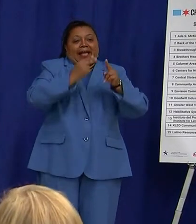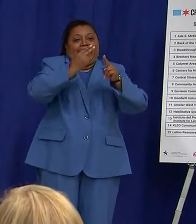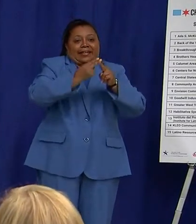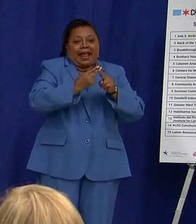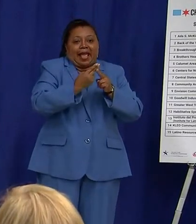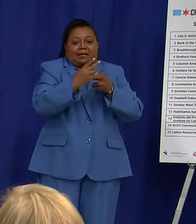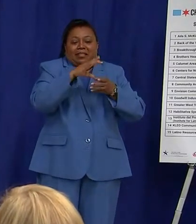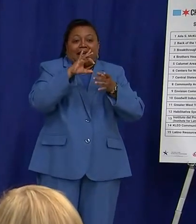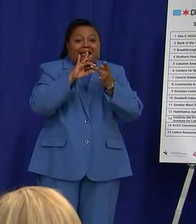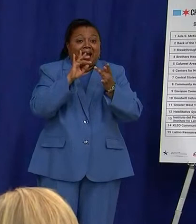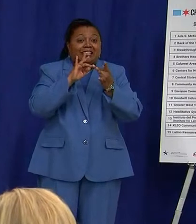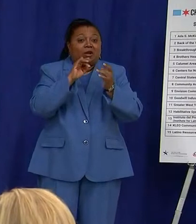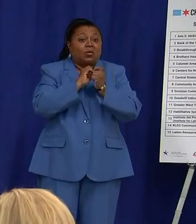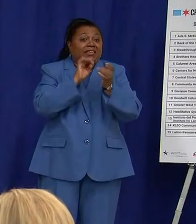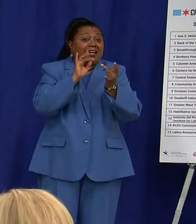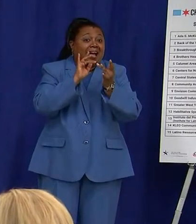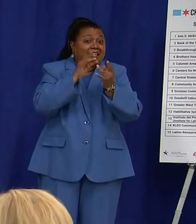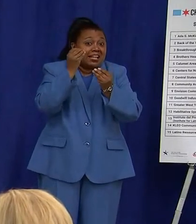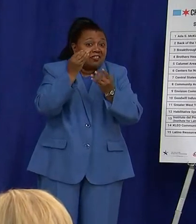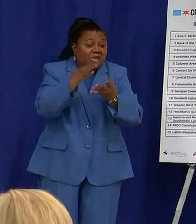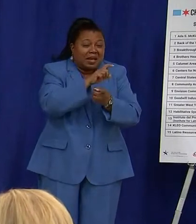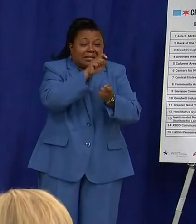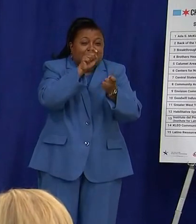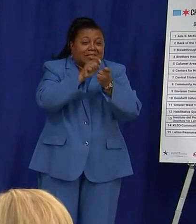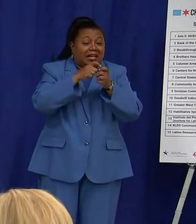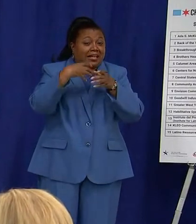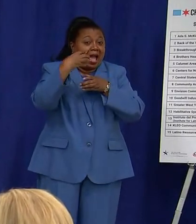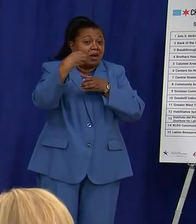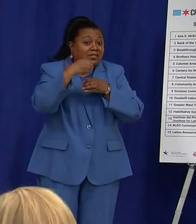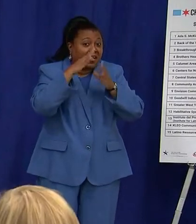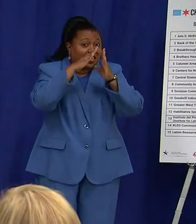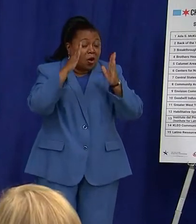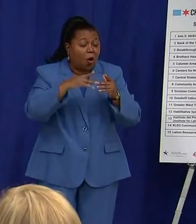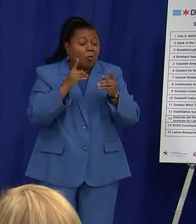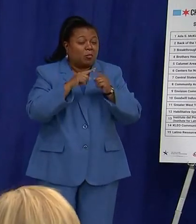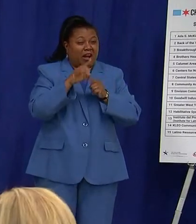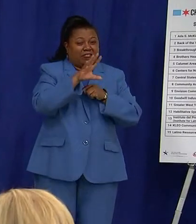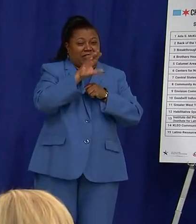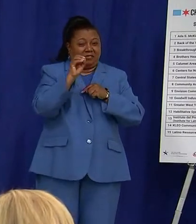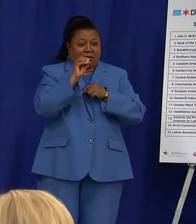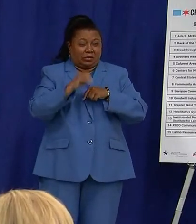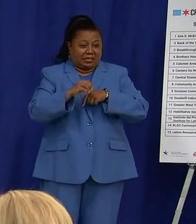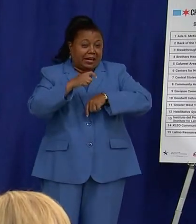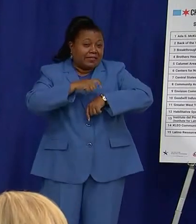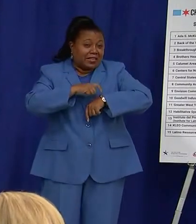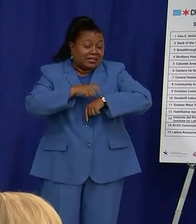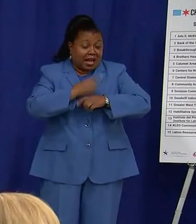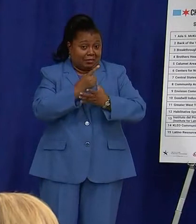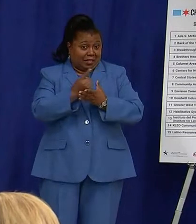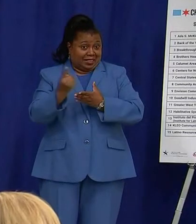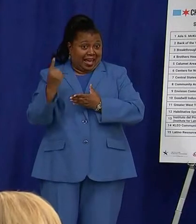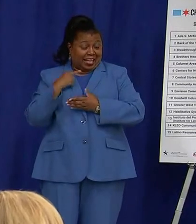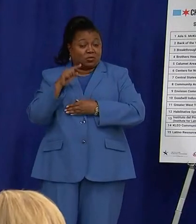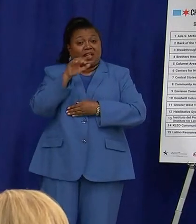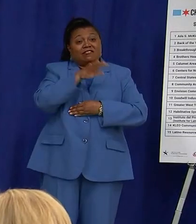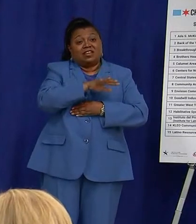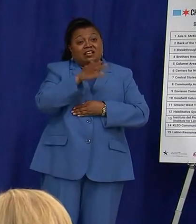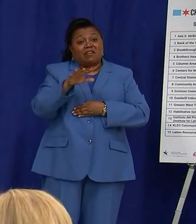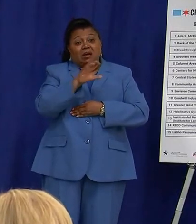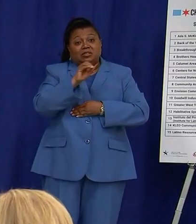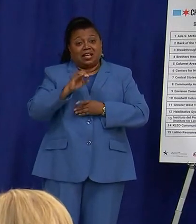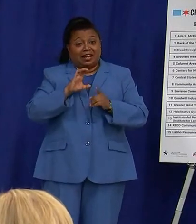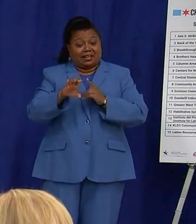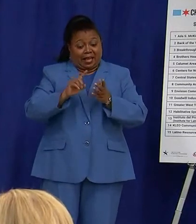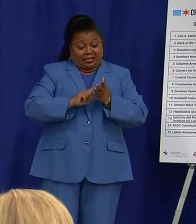named contact with contact information, particularly outside the household, at least 50% of the time. Last week, 55%